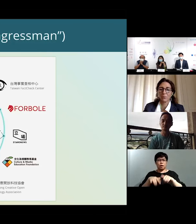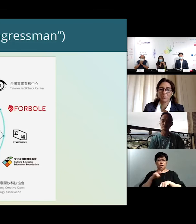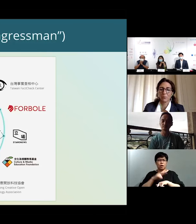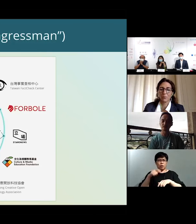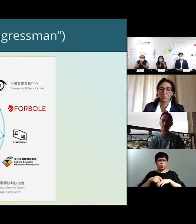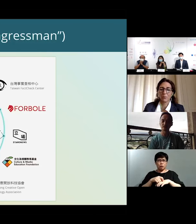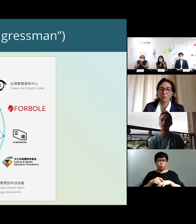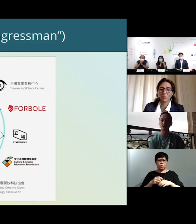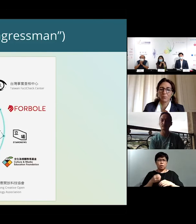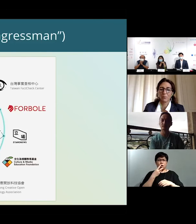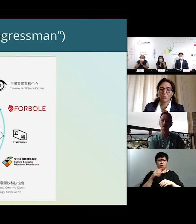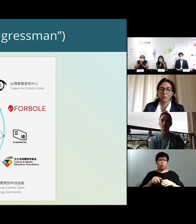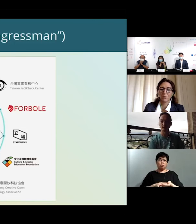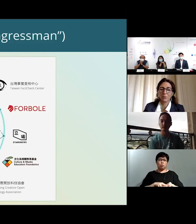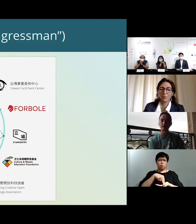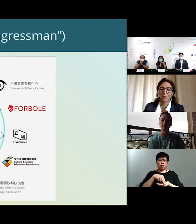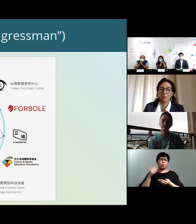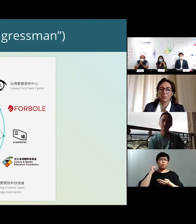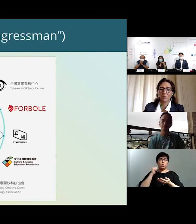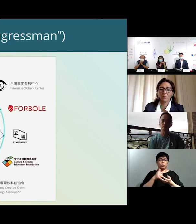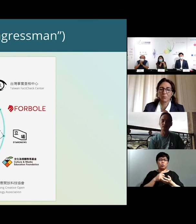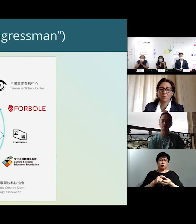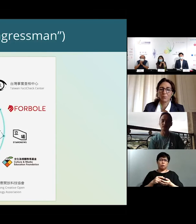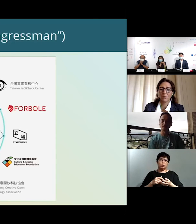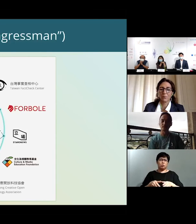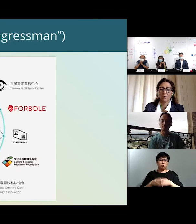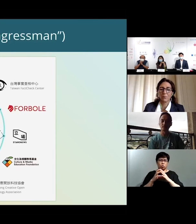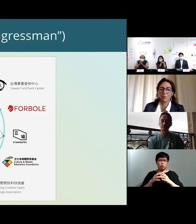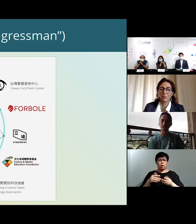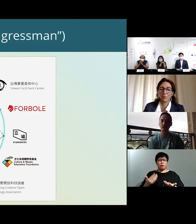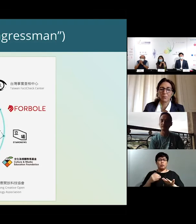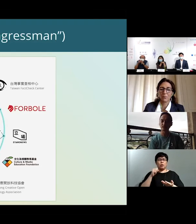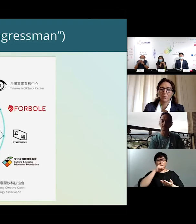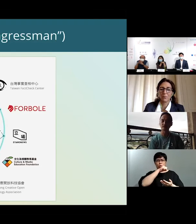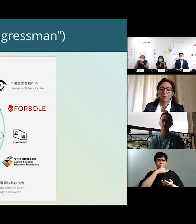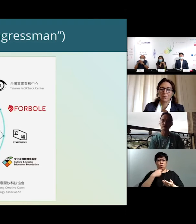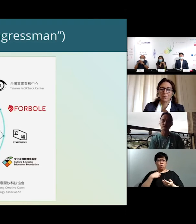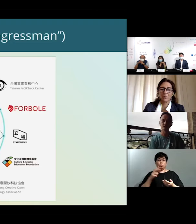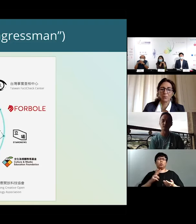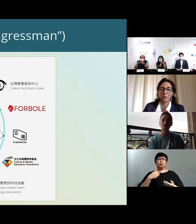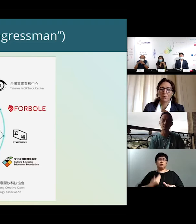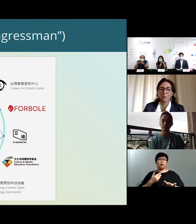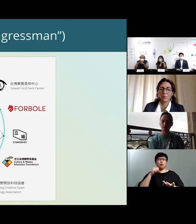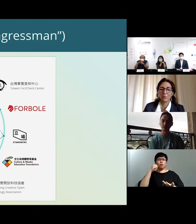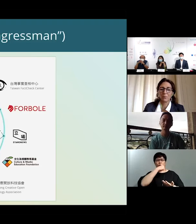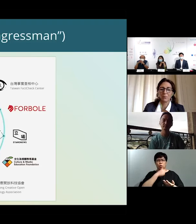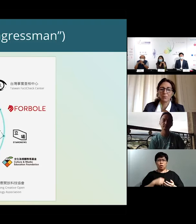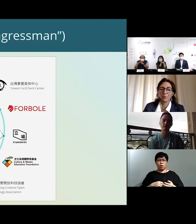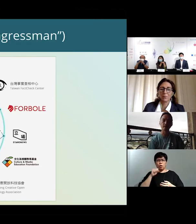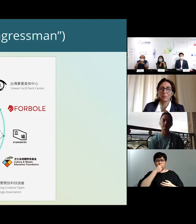some from Taiwan, where I am, which is like Taiwan Fact Check Center, because we're doing